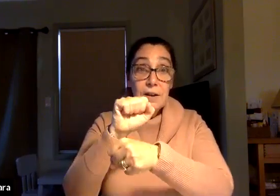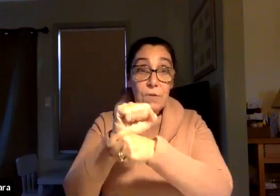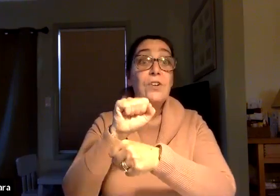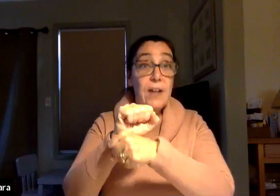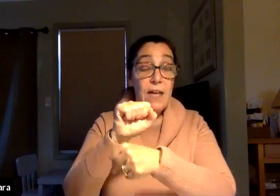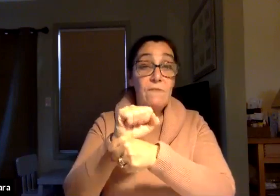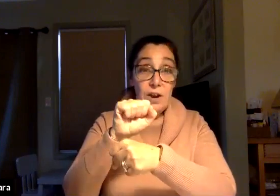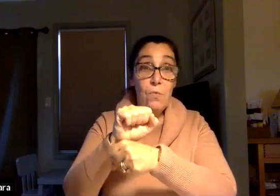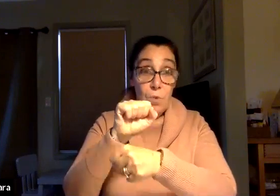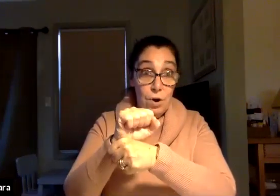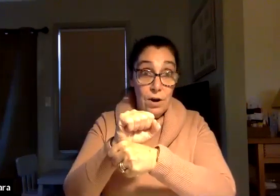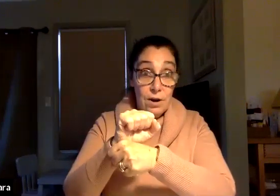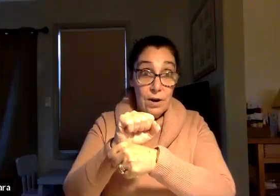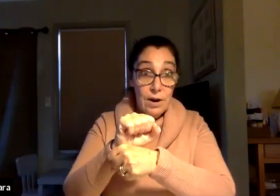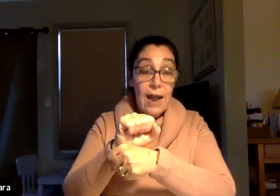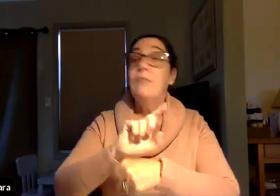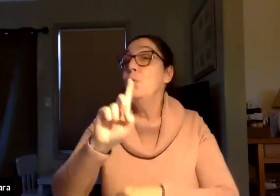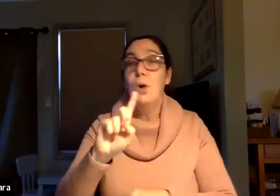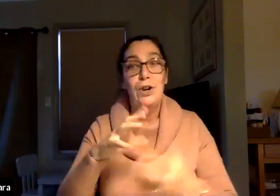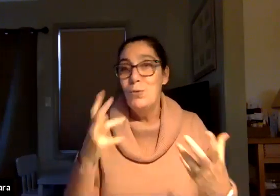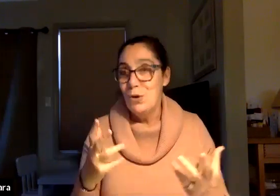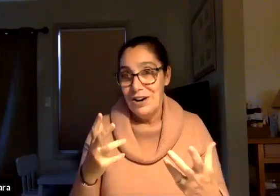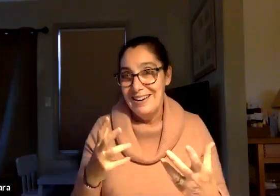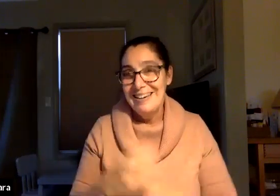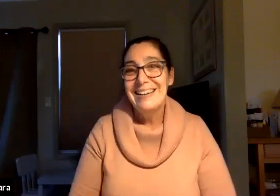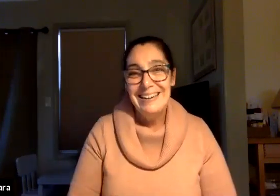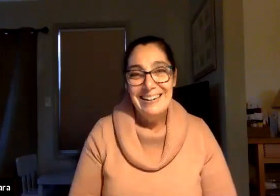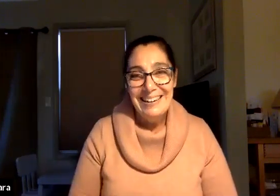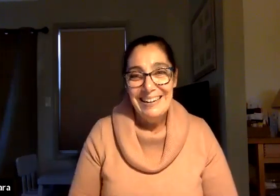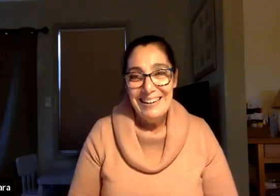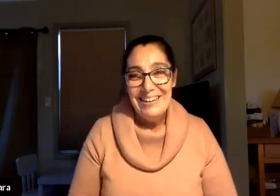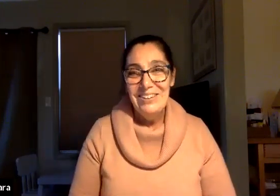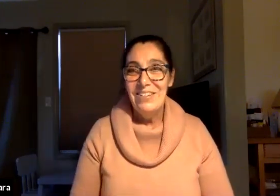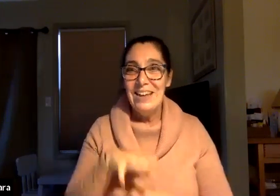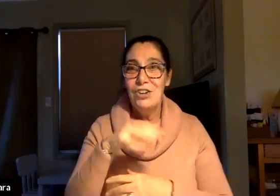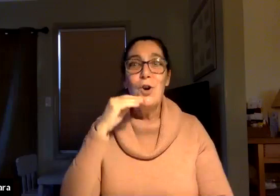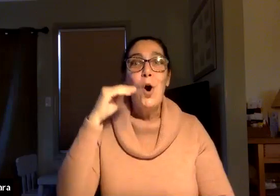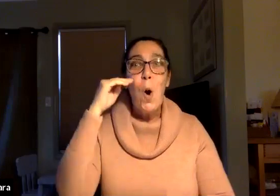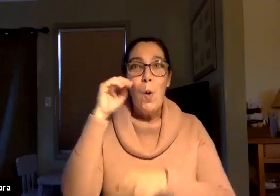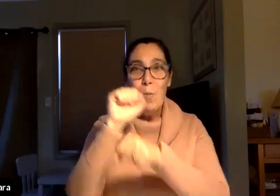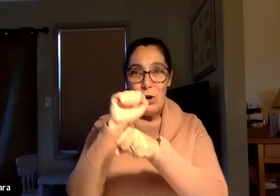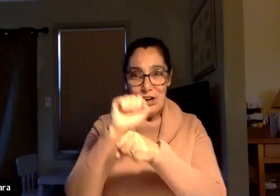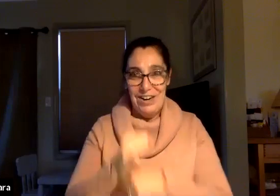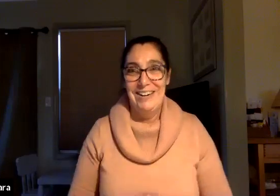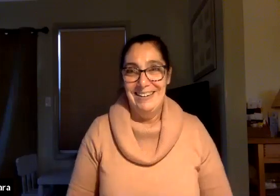which is on that video, work, and then where do you work? So that's your homework.